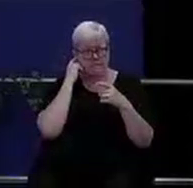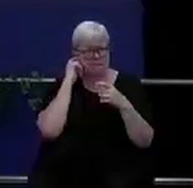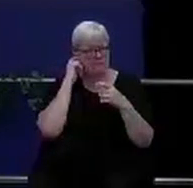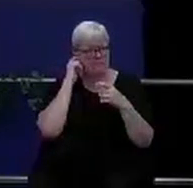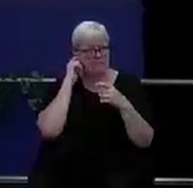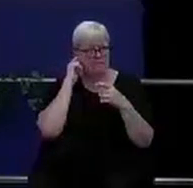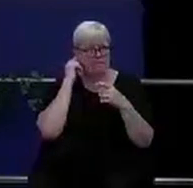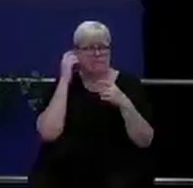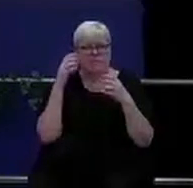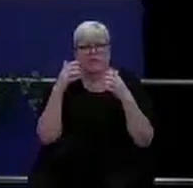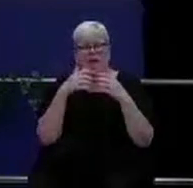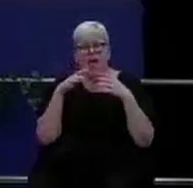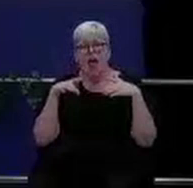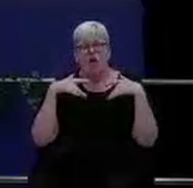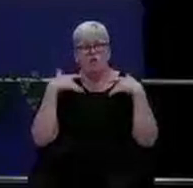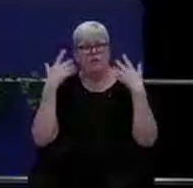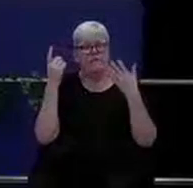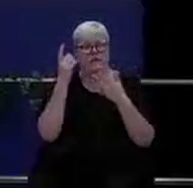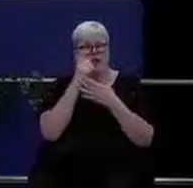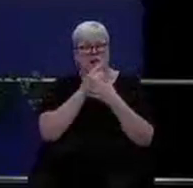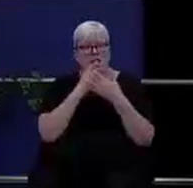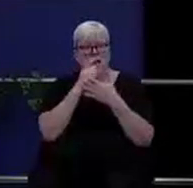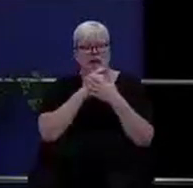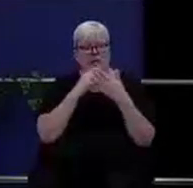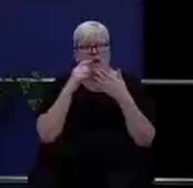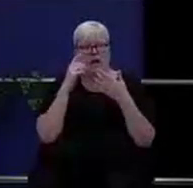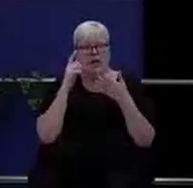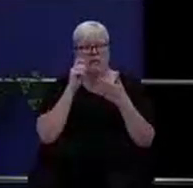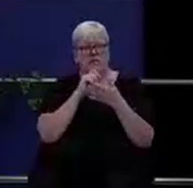How do you feel about the literary personifications that have been